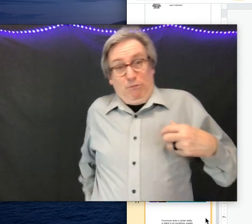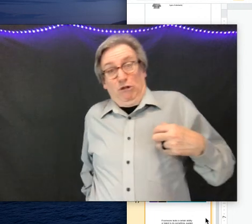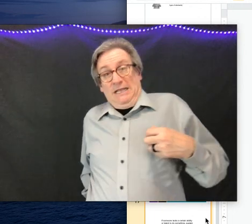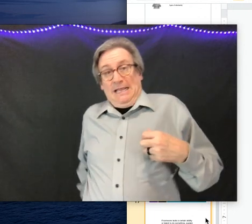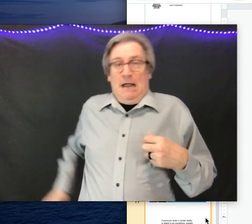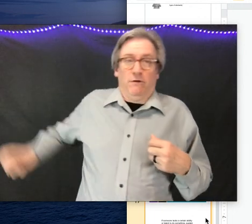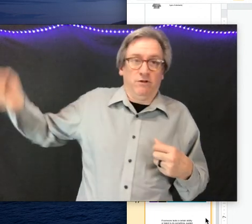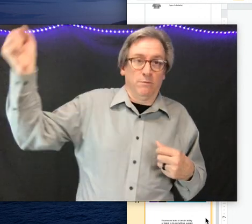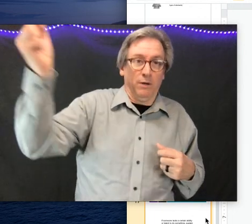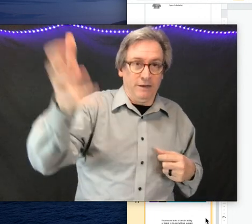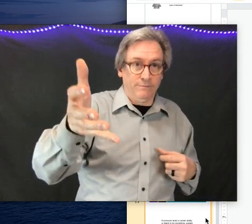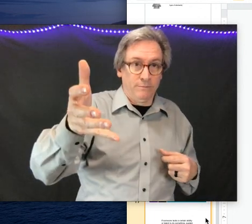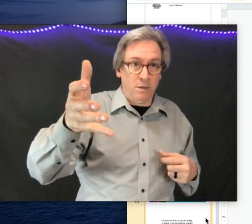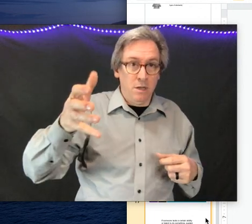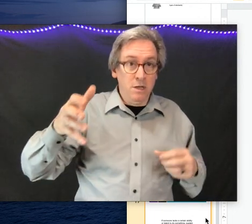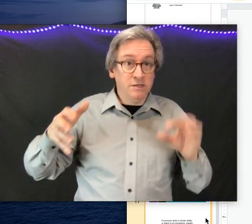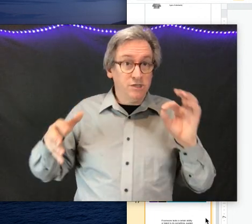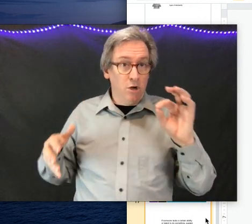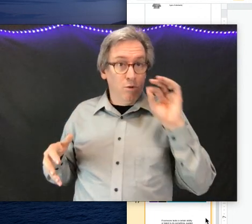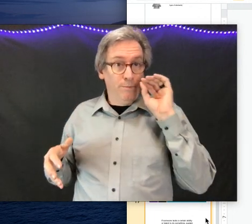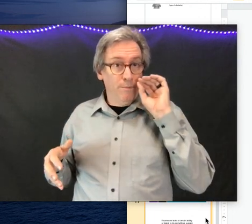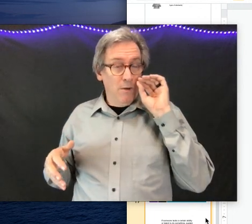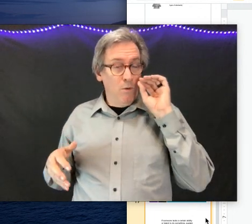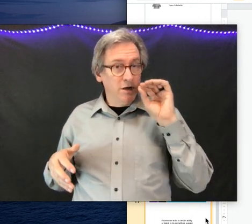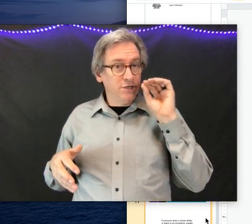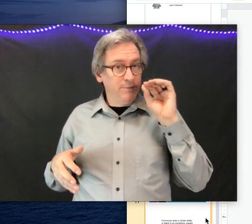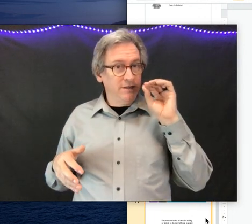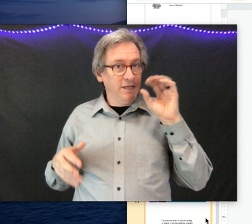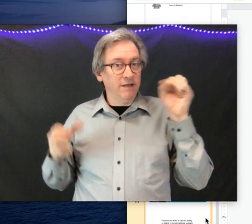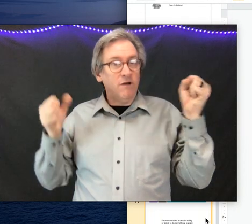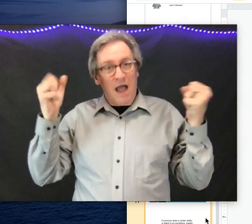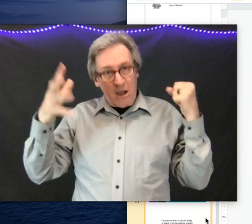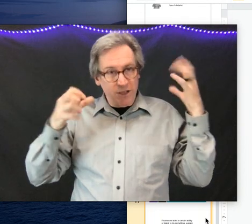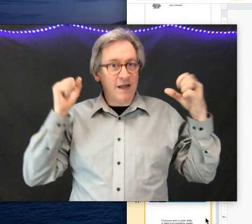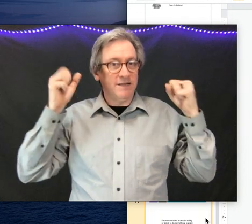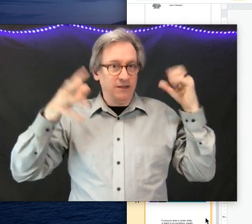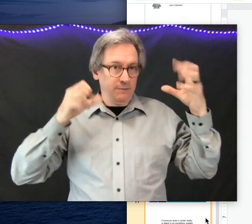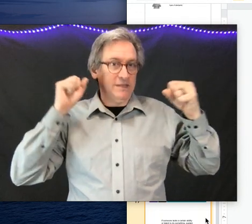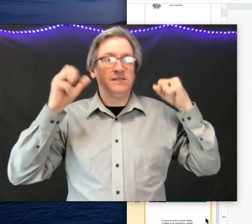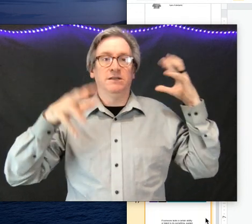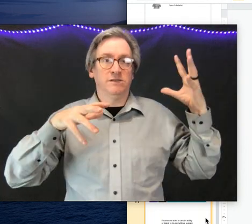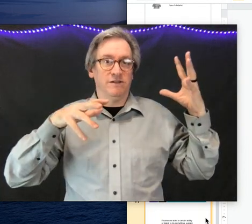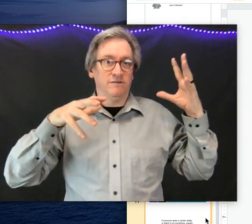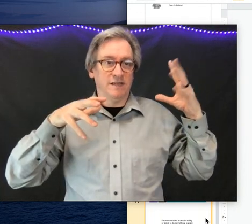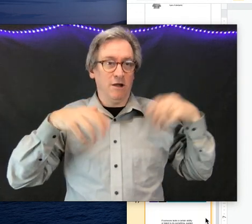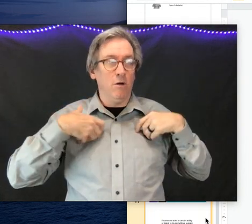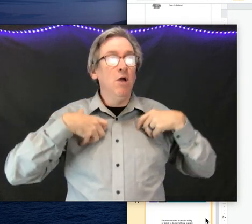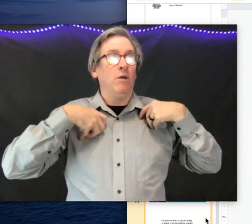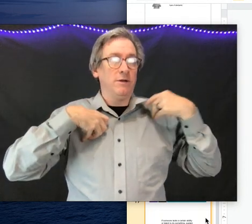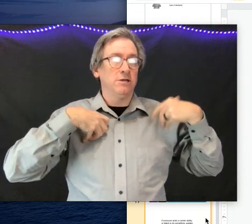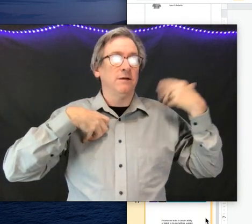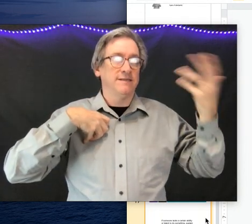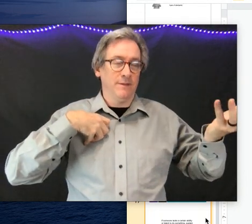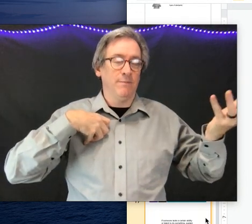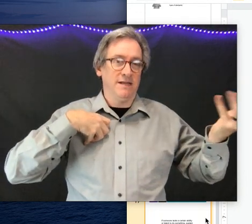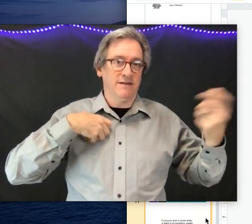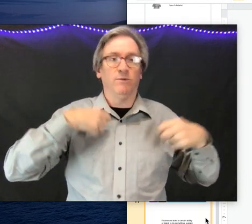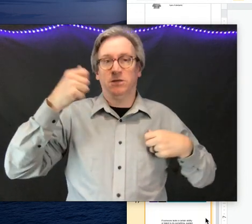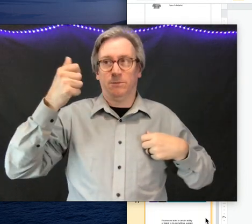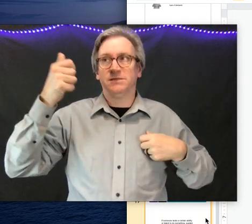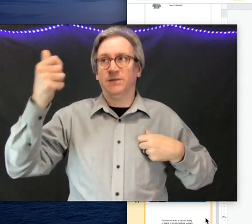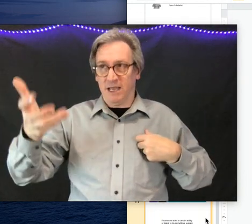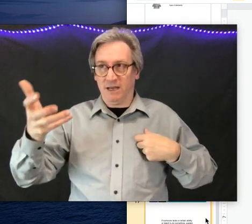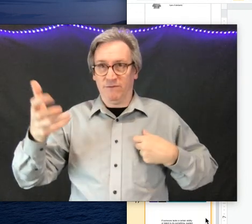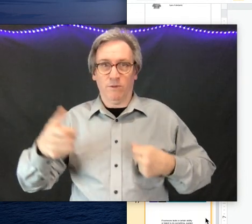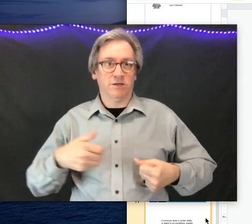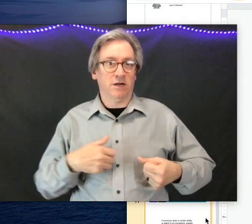like pulling it out of your butt. So I want you to be thinking of, how can I develop these skills of saying, "Oh, well, I'm going to talk about something positive. I want to